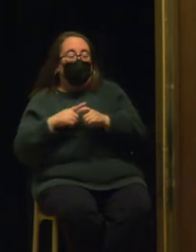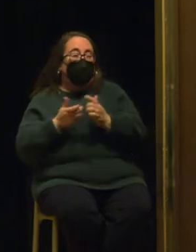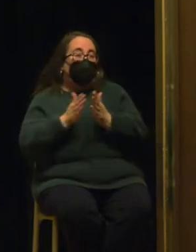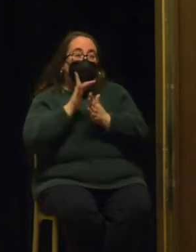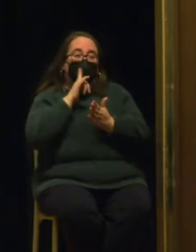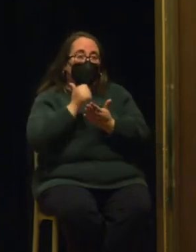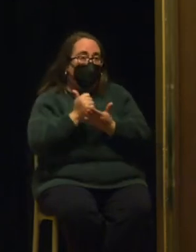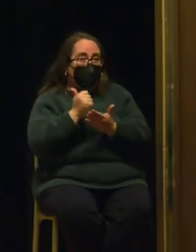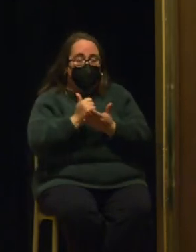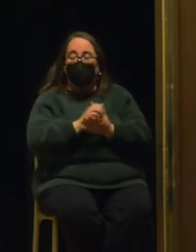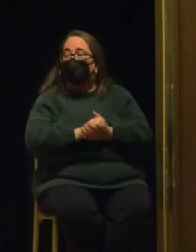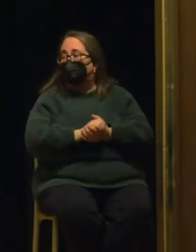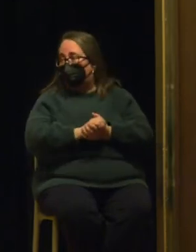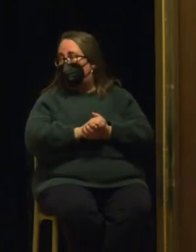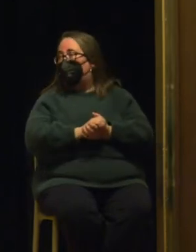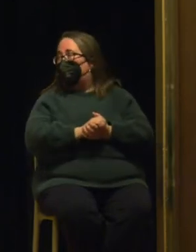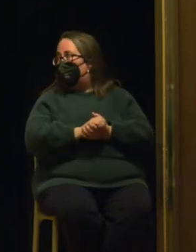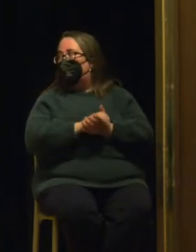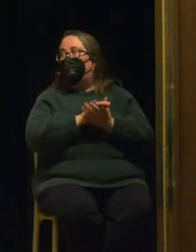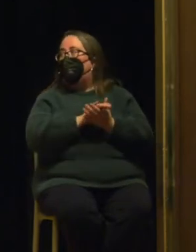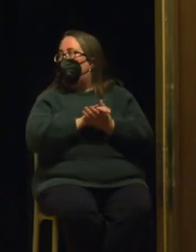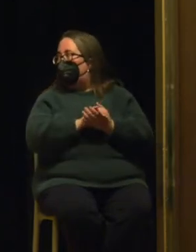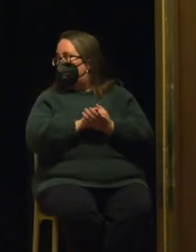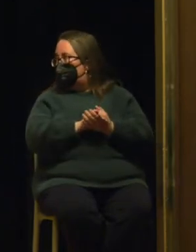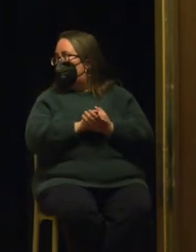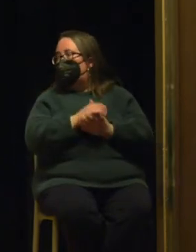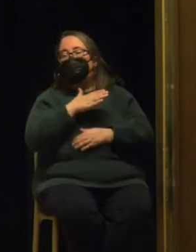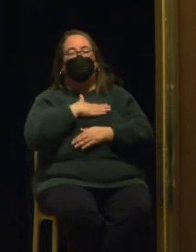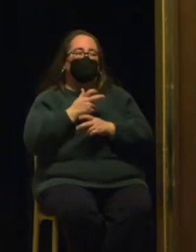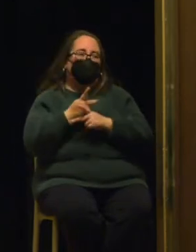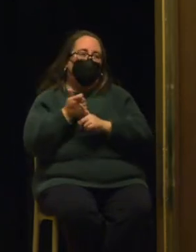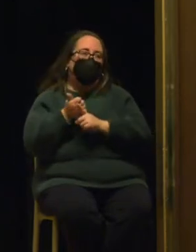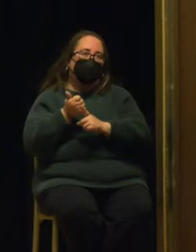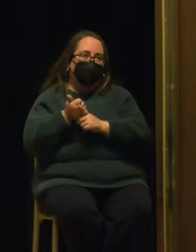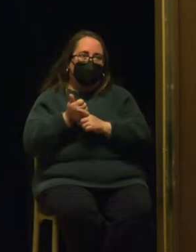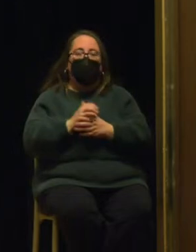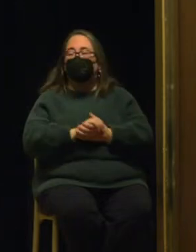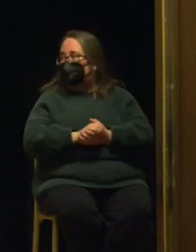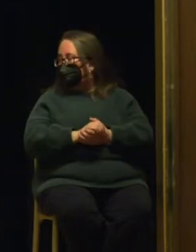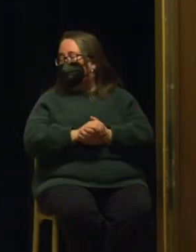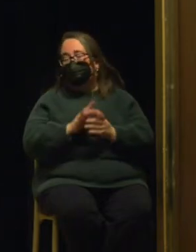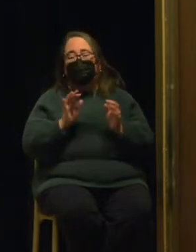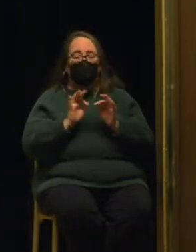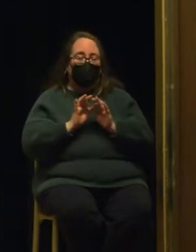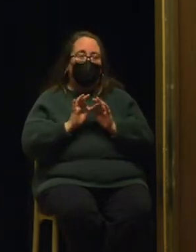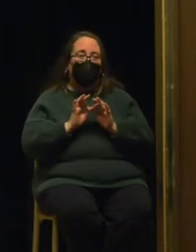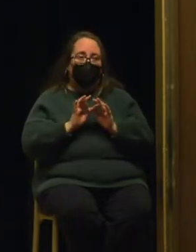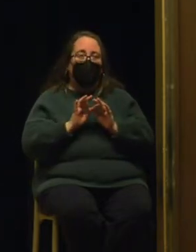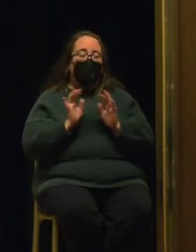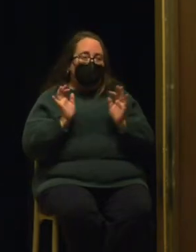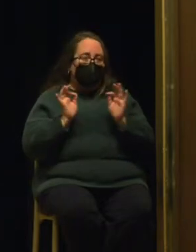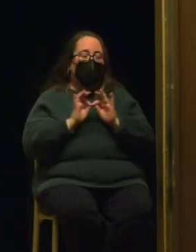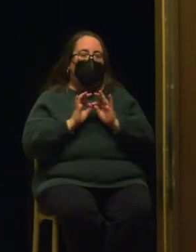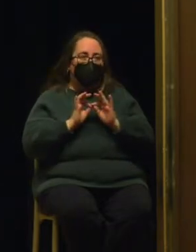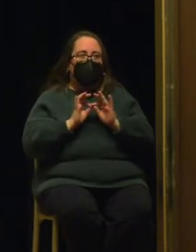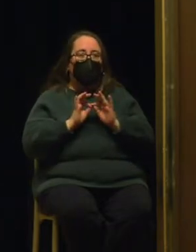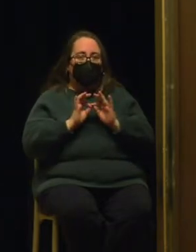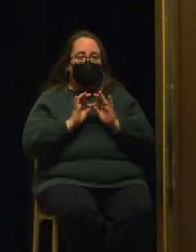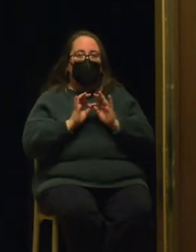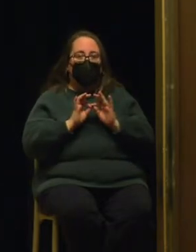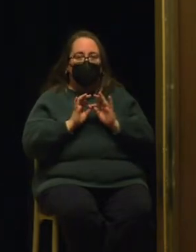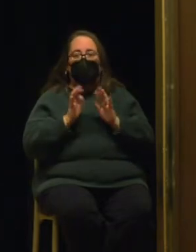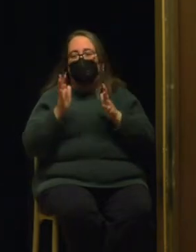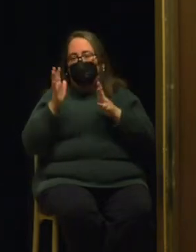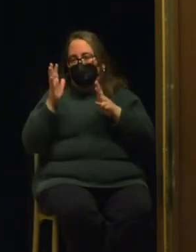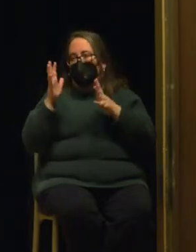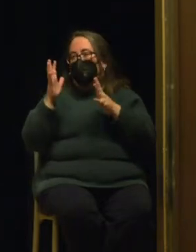help. And please, self-care is so important. It's so important because that's the thing we